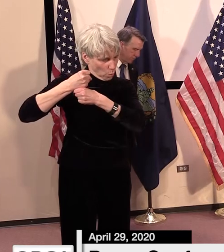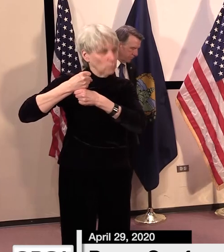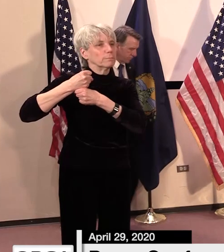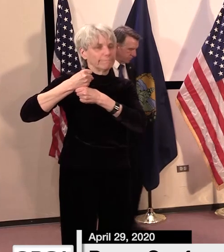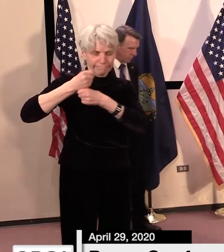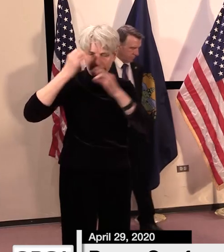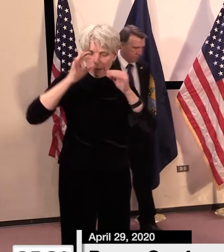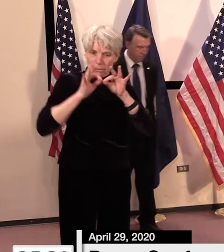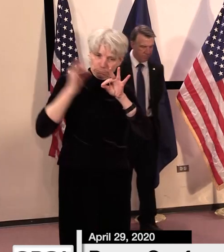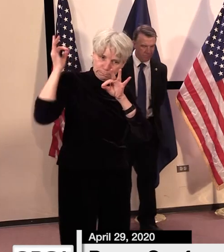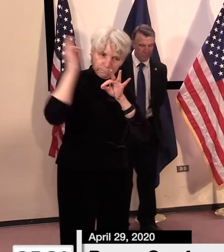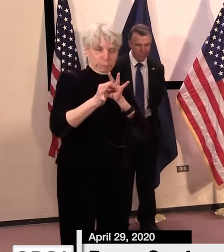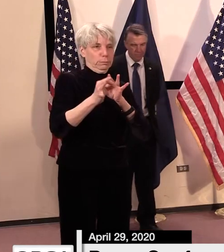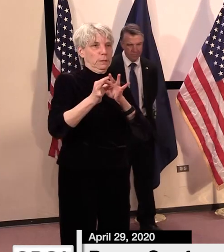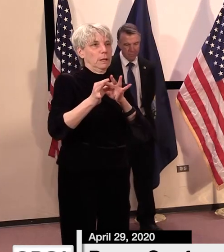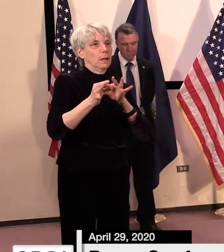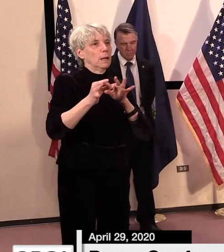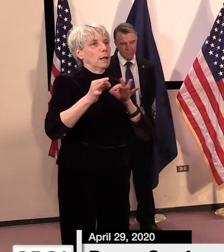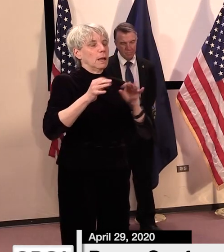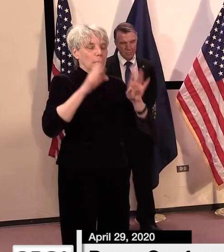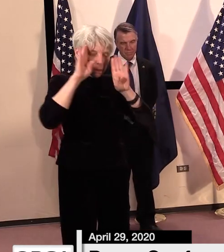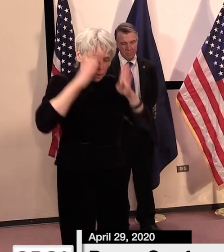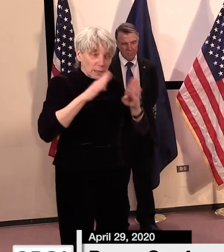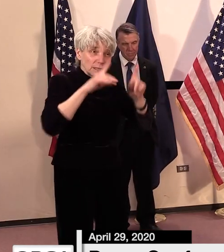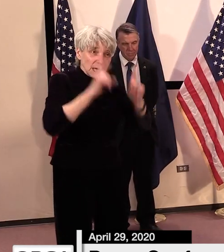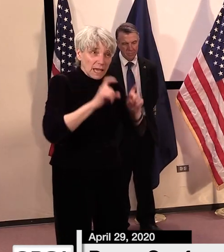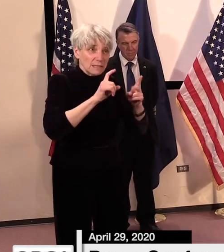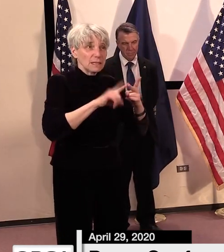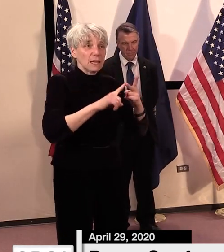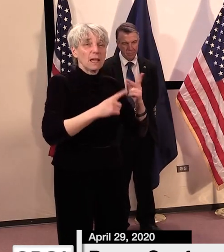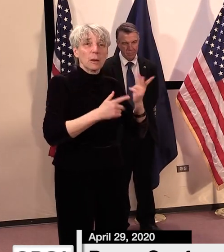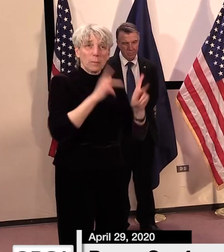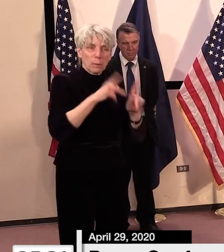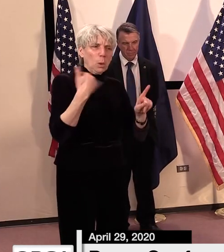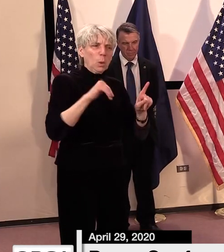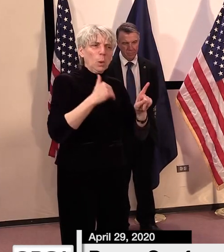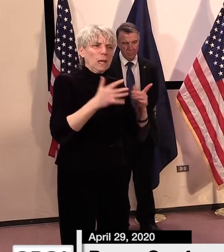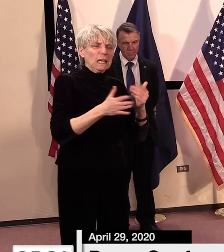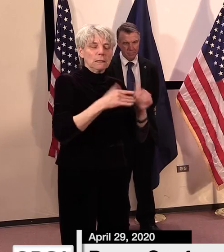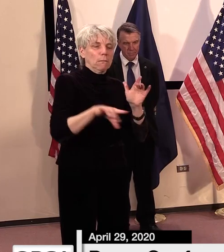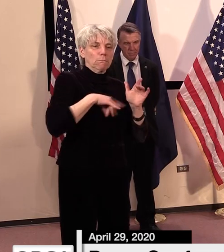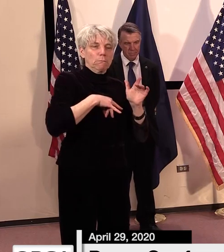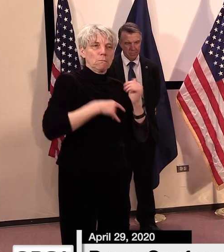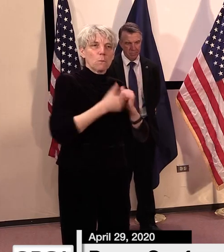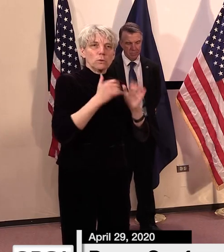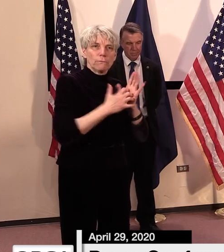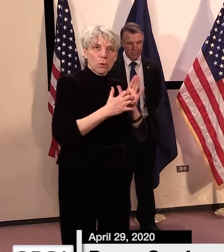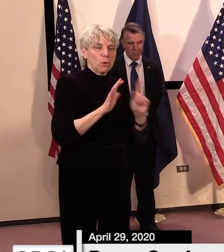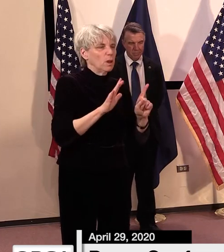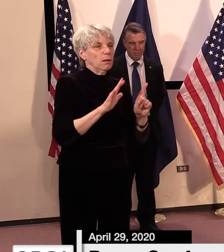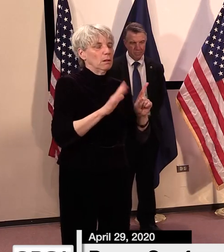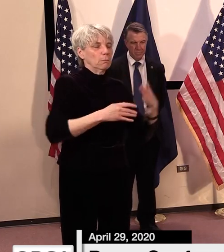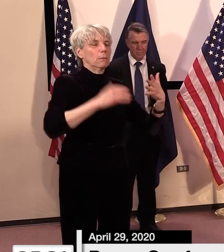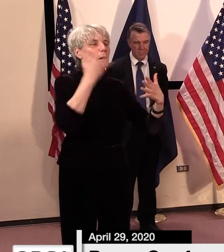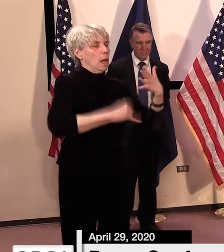where testing is focused. That's where the most vulnerable are. Probably will be the last step,